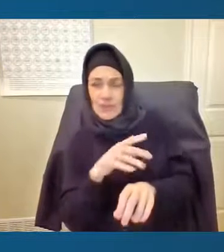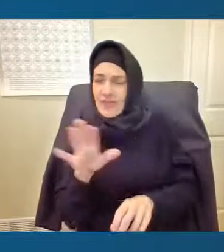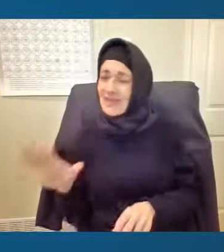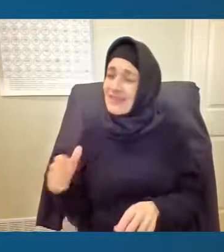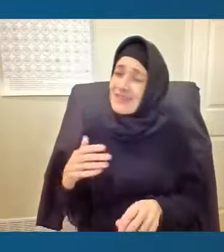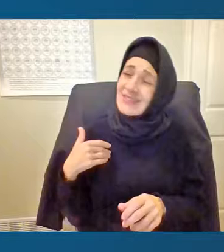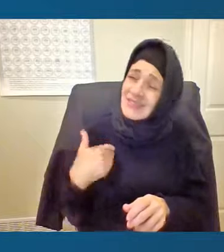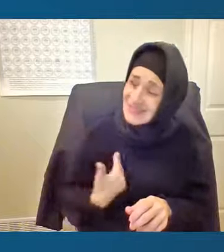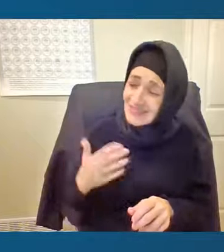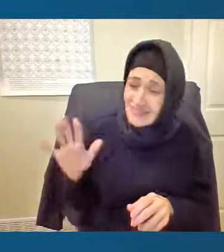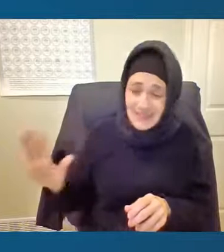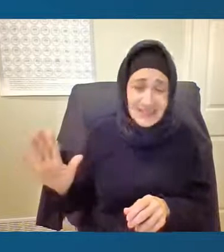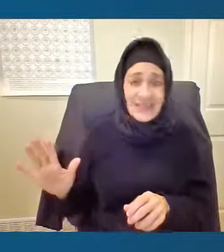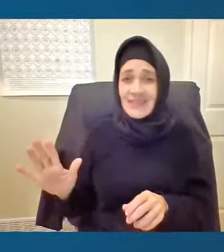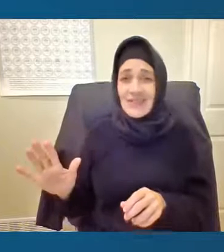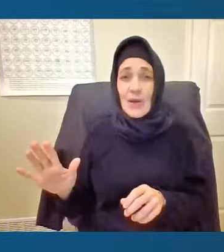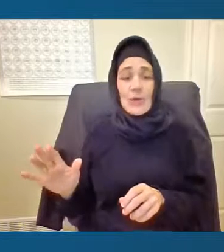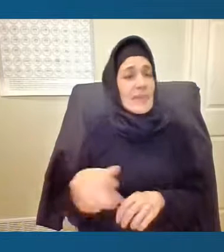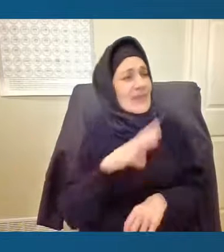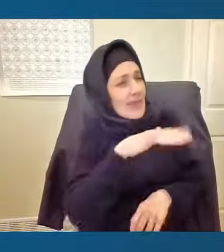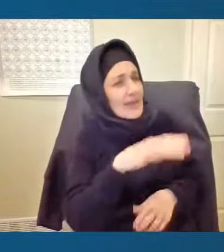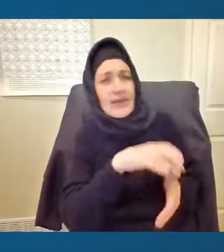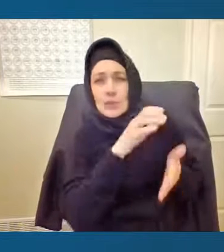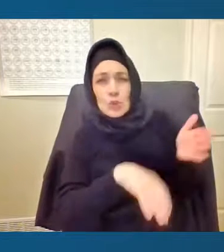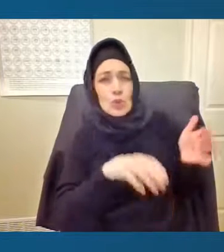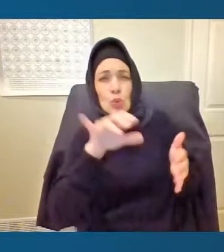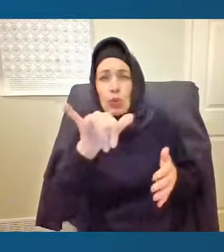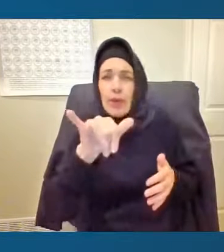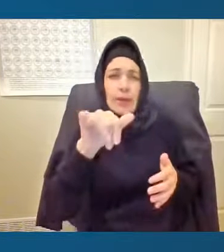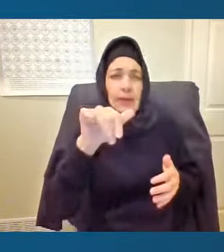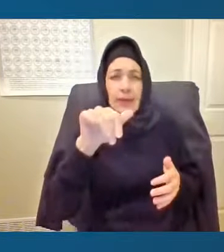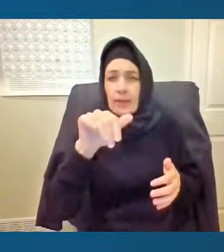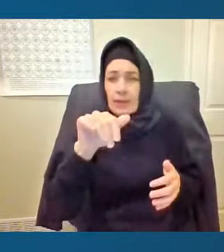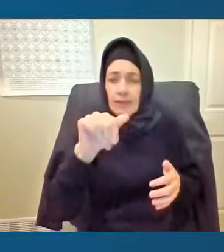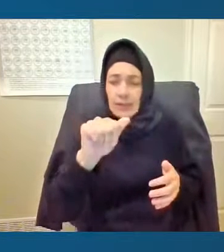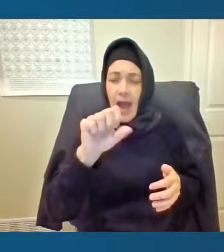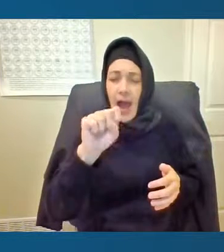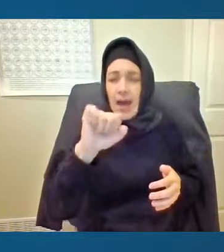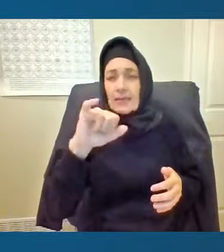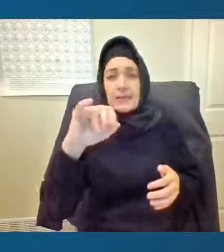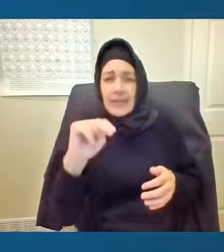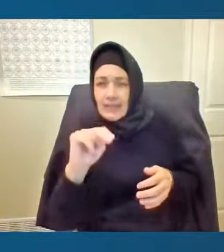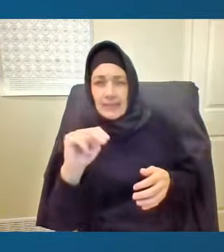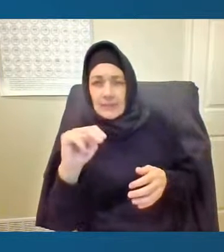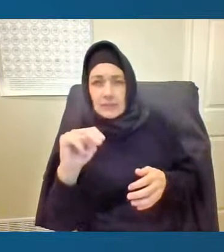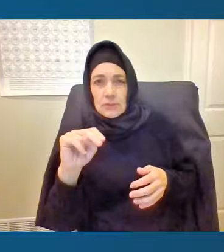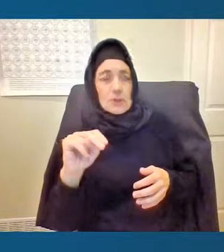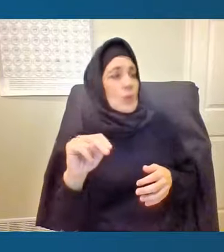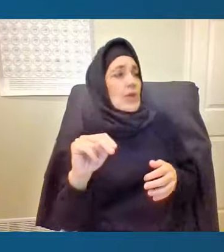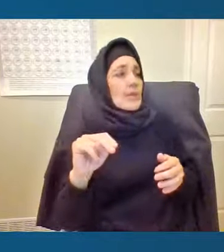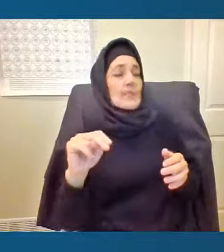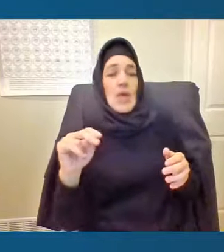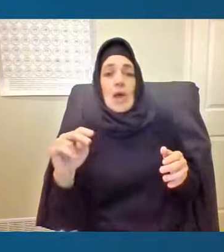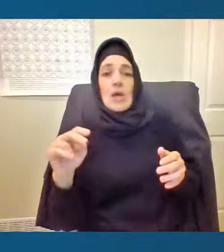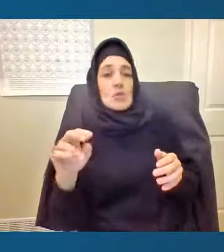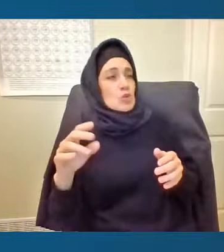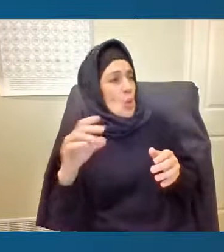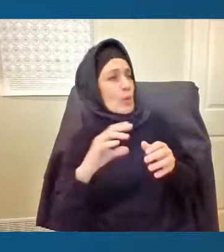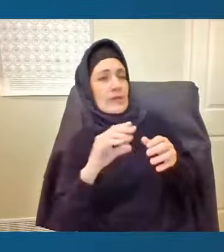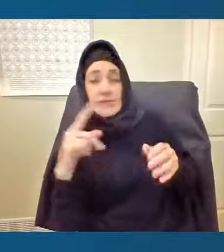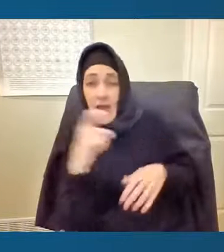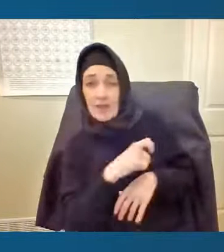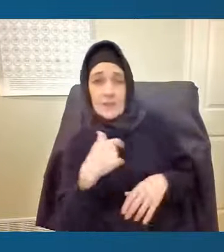he's asking me, he's like, yo, Surah Yasin, da, da, da. And the moment he said that, I heard this screeching from behind and this car just like smashes into us,